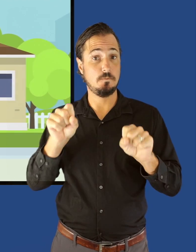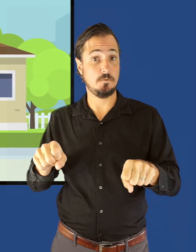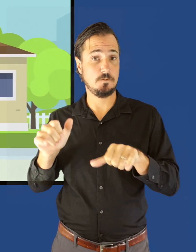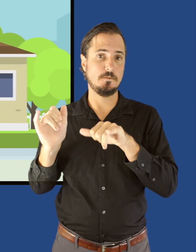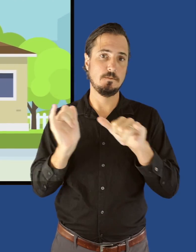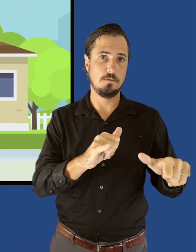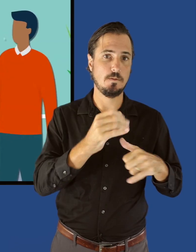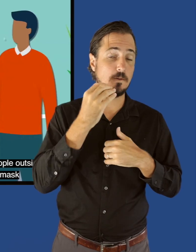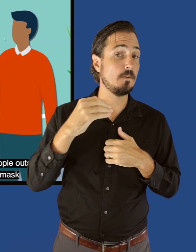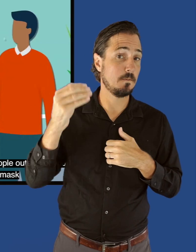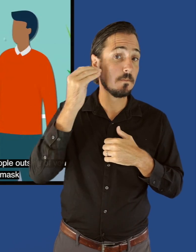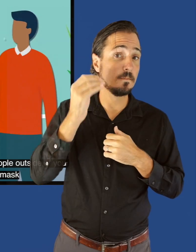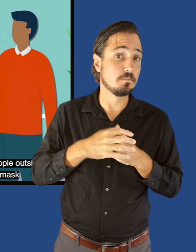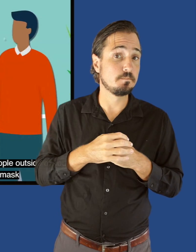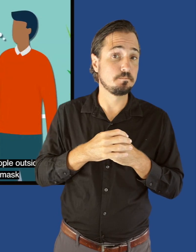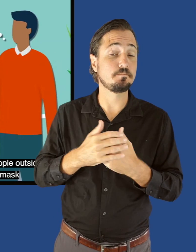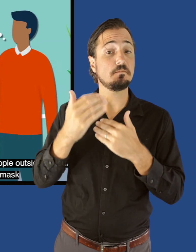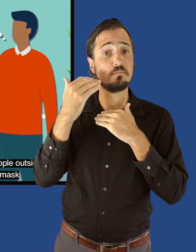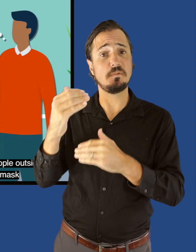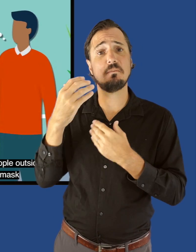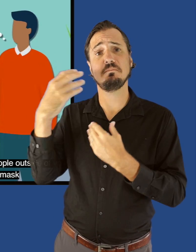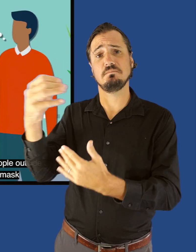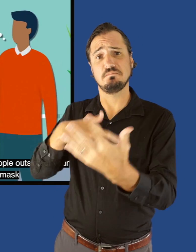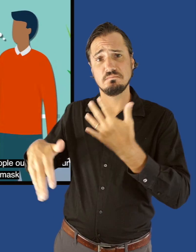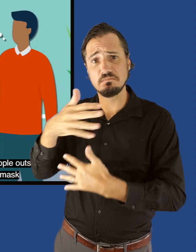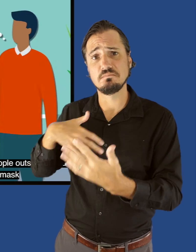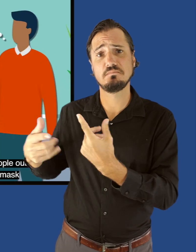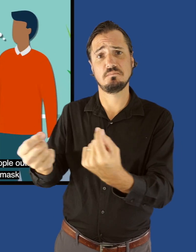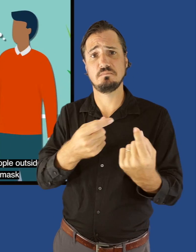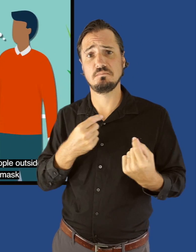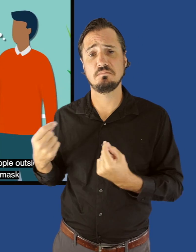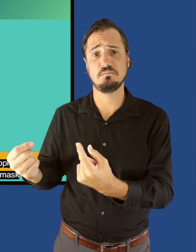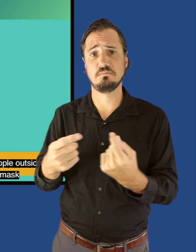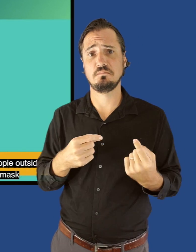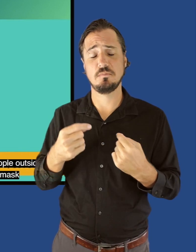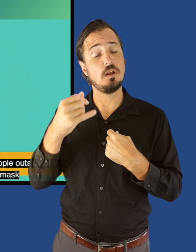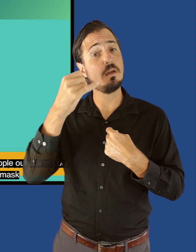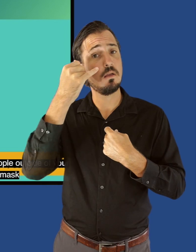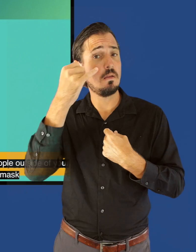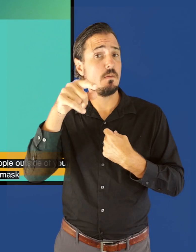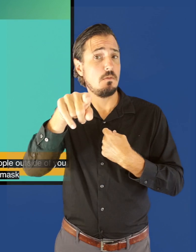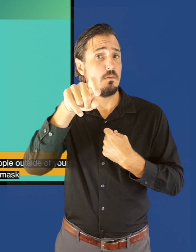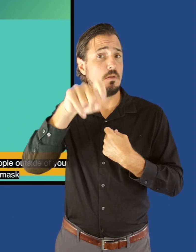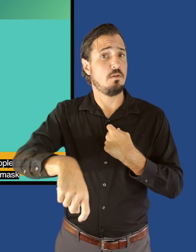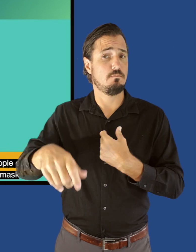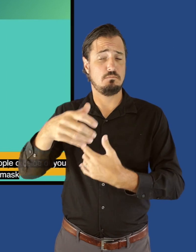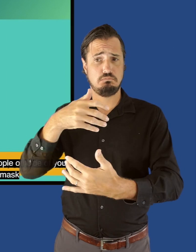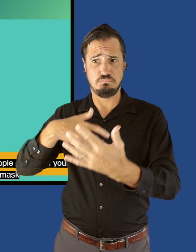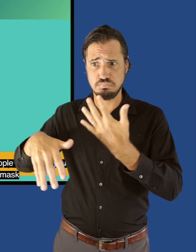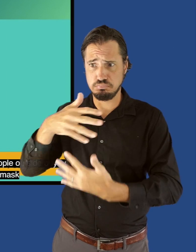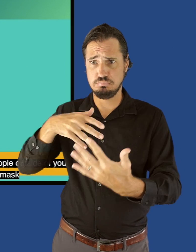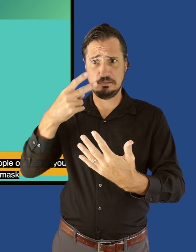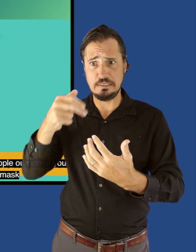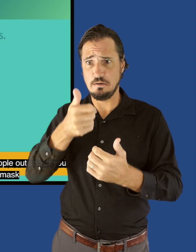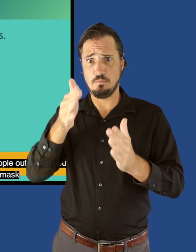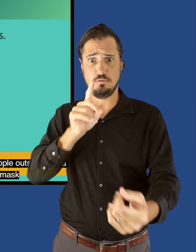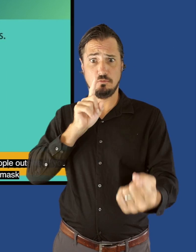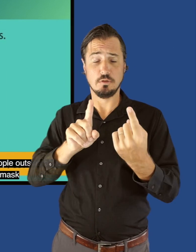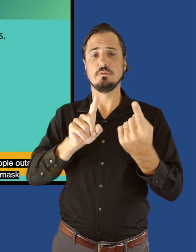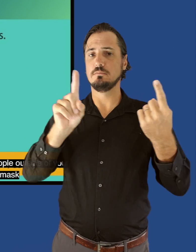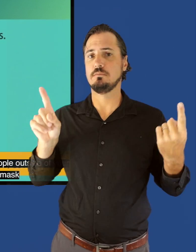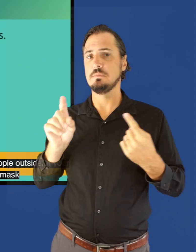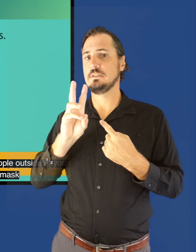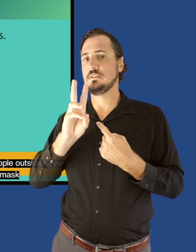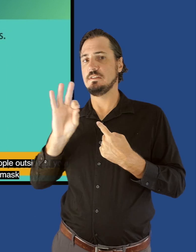much as possible. Refrain from social gatherings or public outings. If you must interact with people outside of your home, maintain